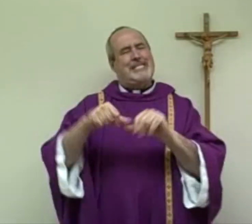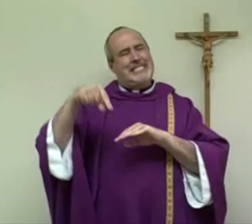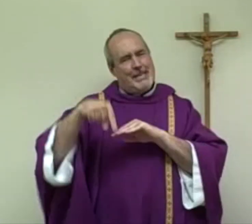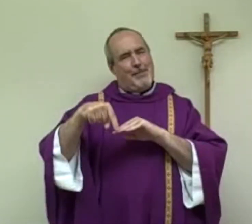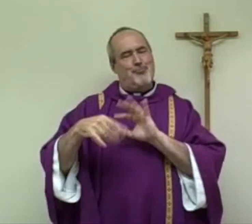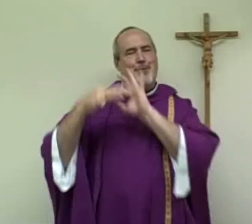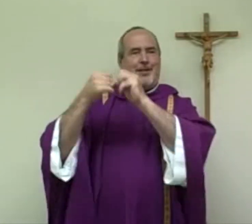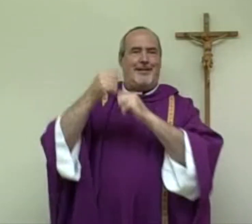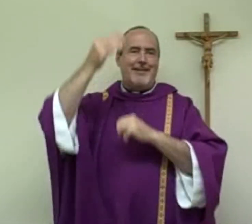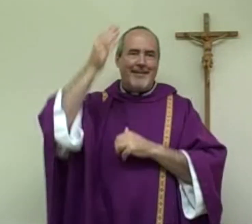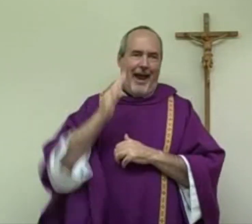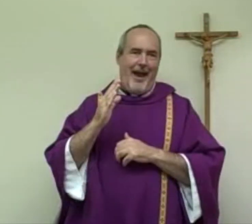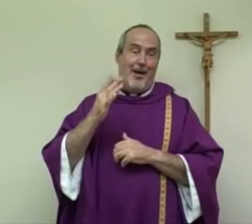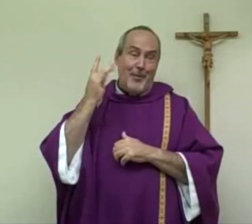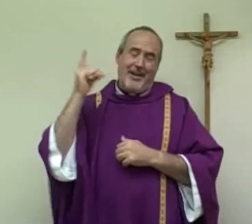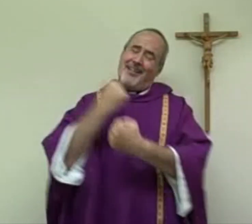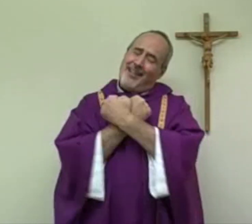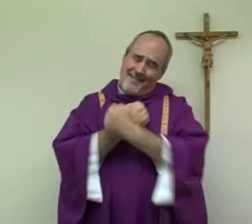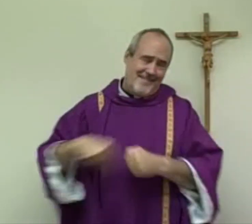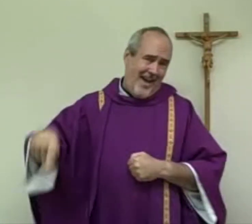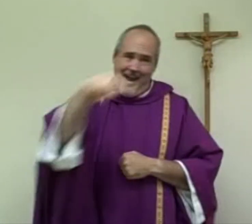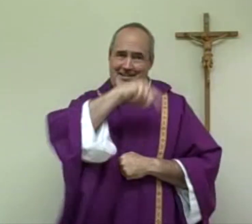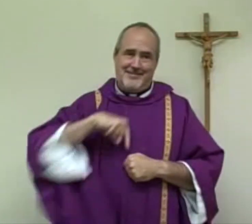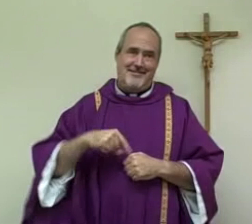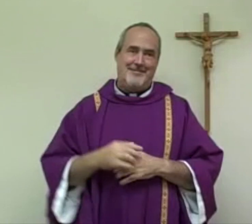him. And that's the point of Lent, to deepen